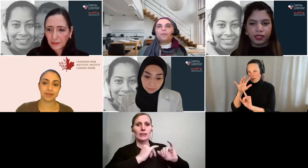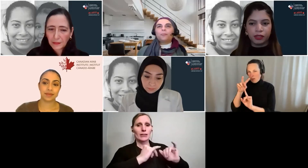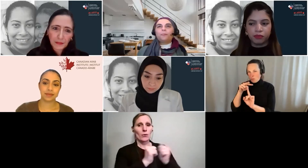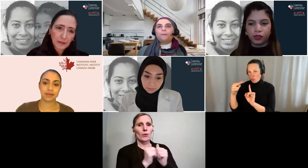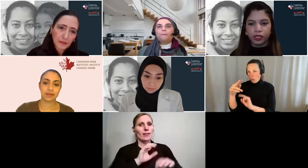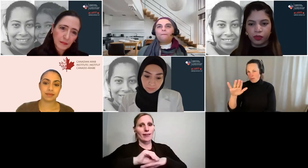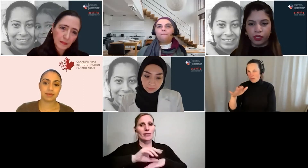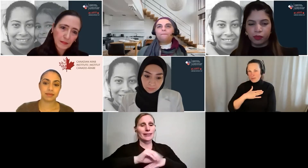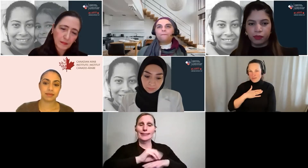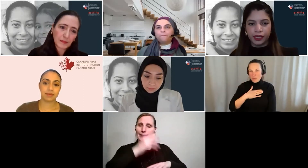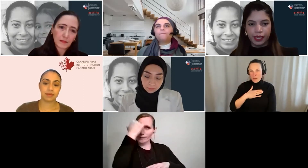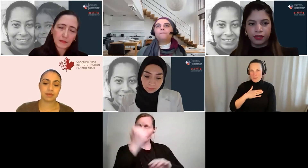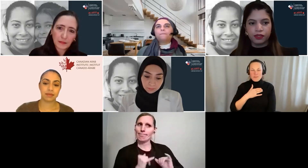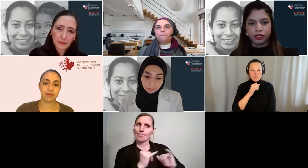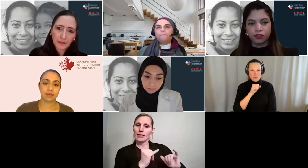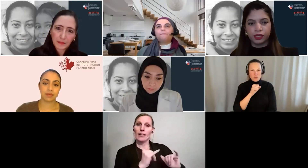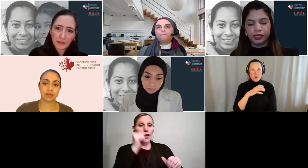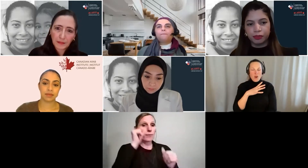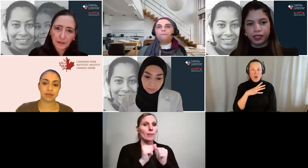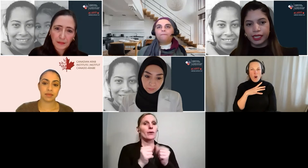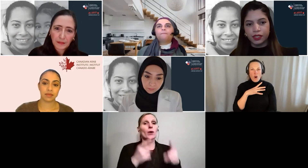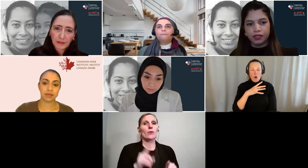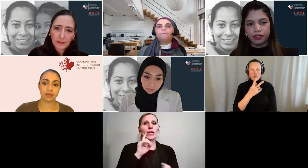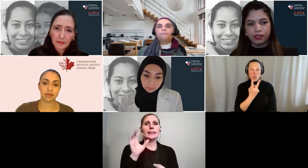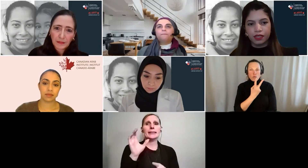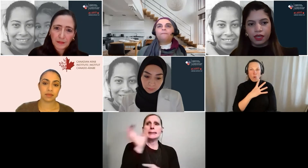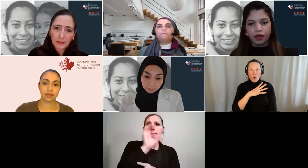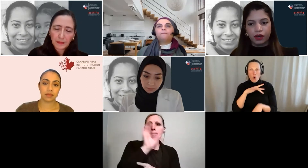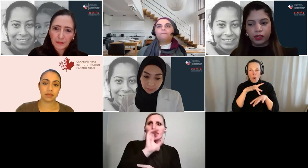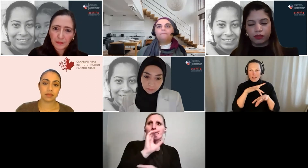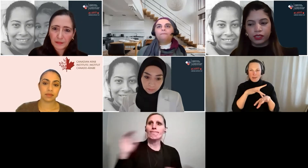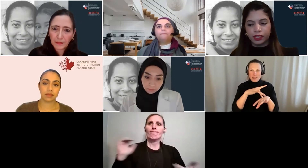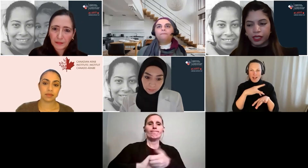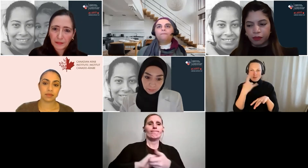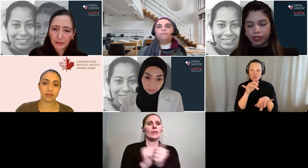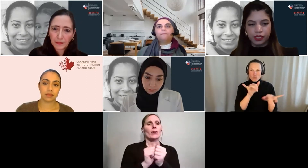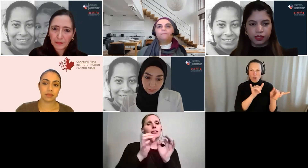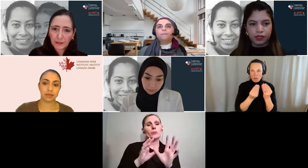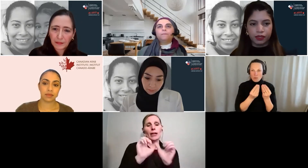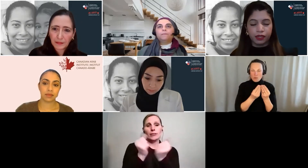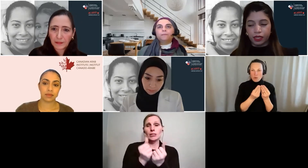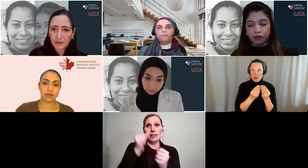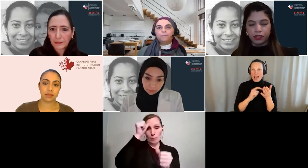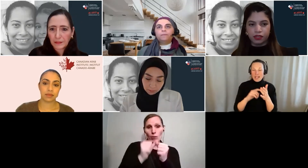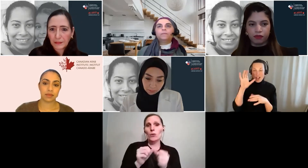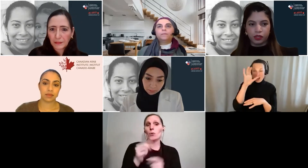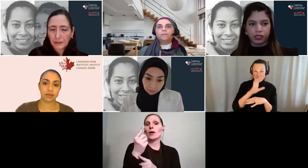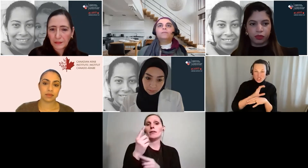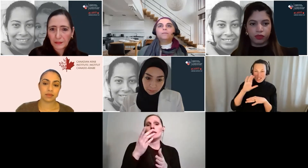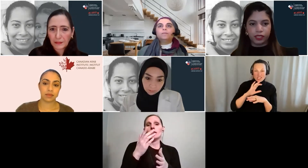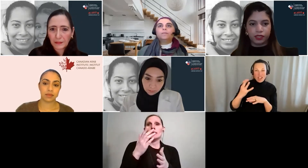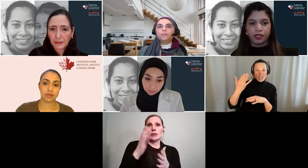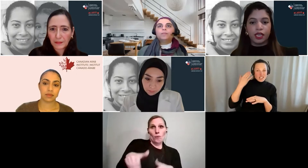Where even when we began the search for interpreter agencies, one of the key recommendations that our counseling staff